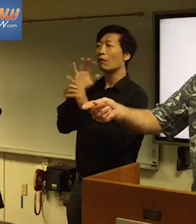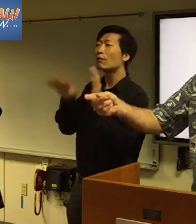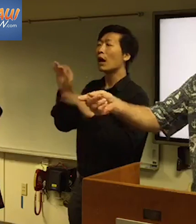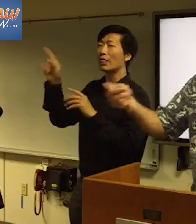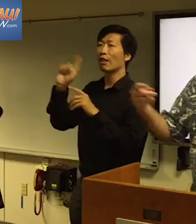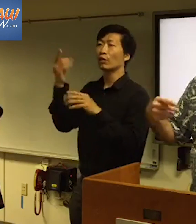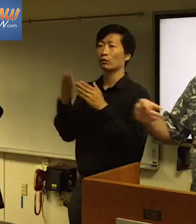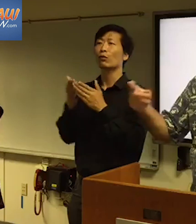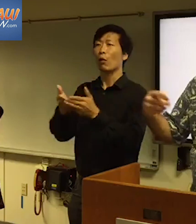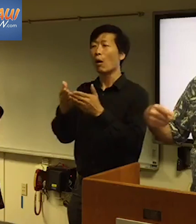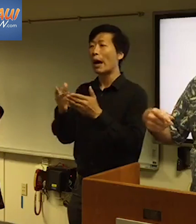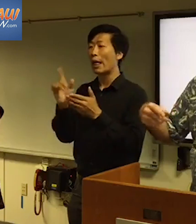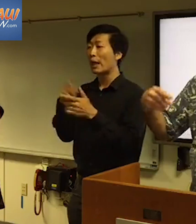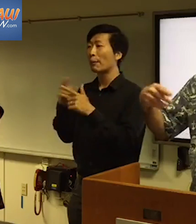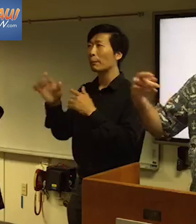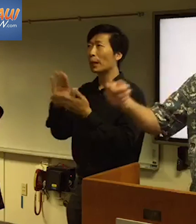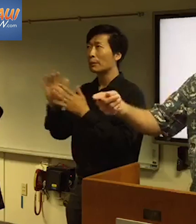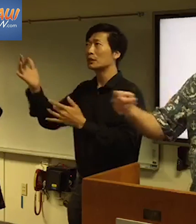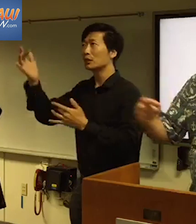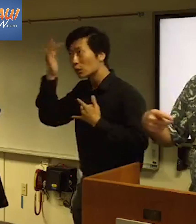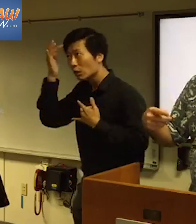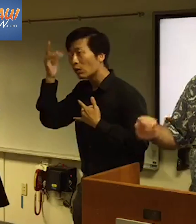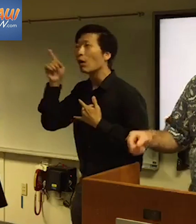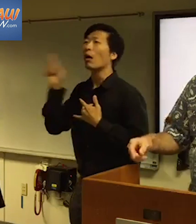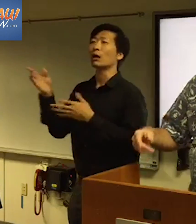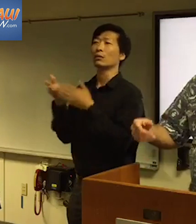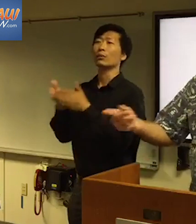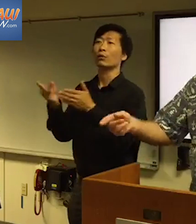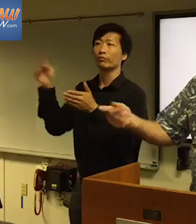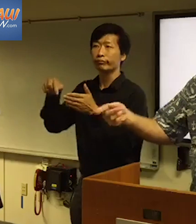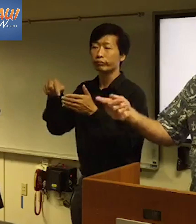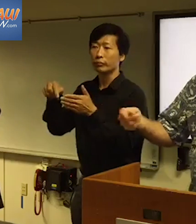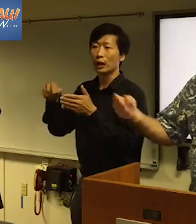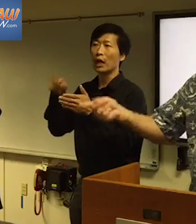in the near future on exactly what the circumstances were.